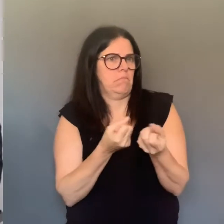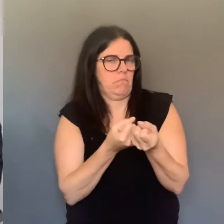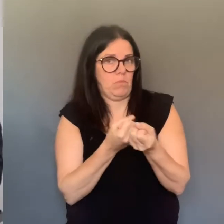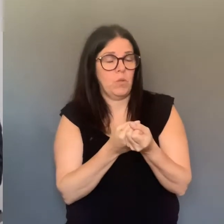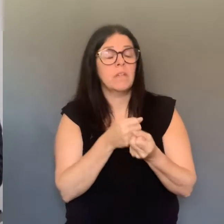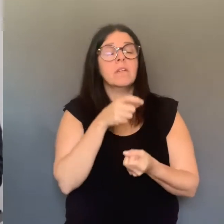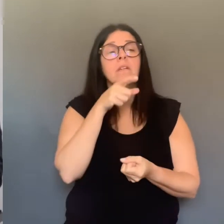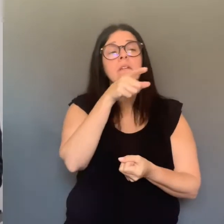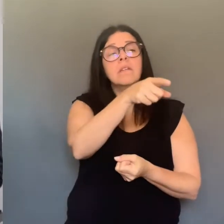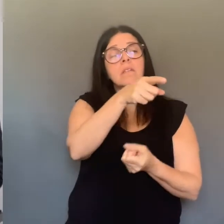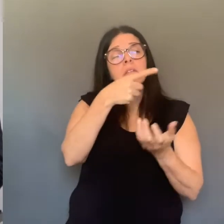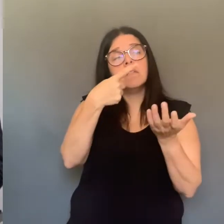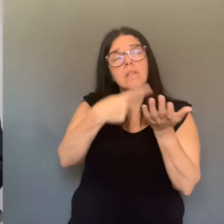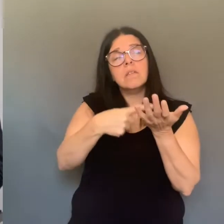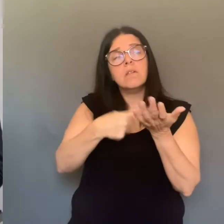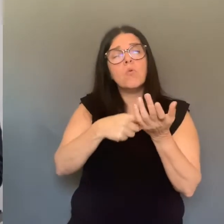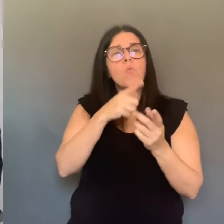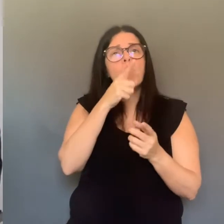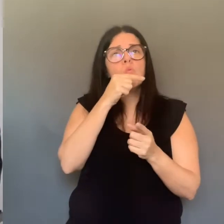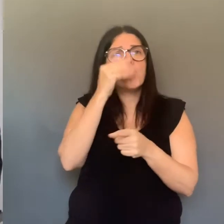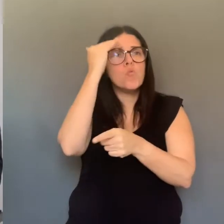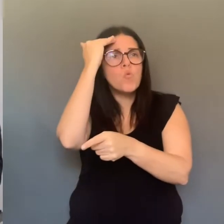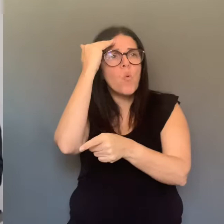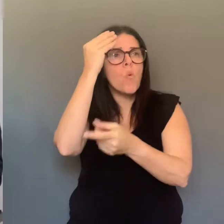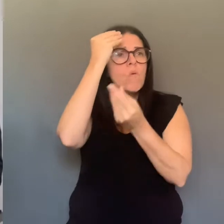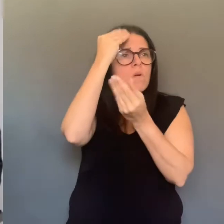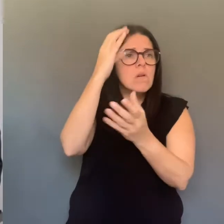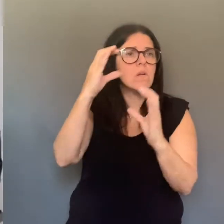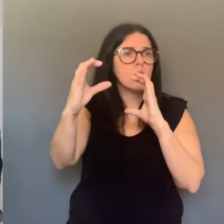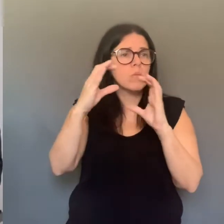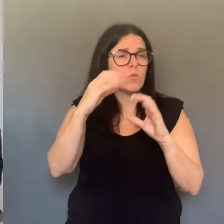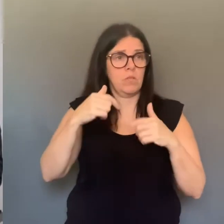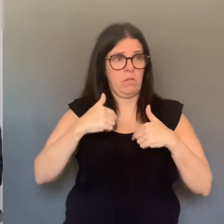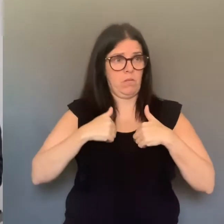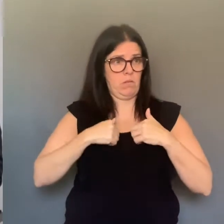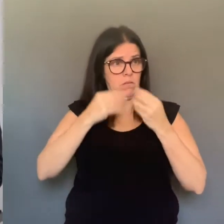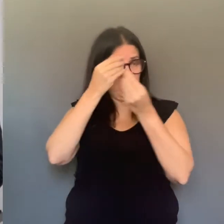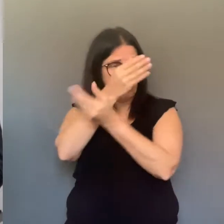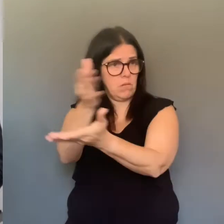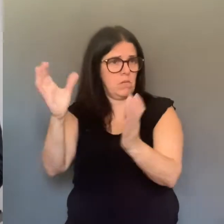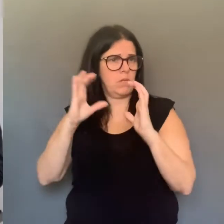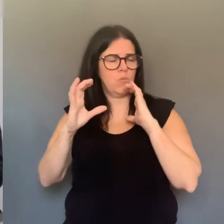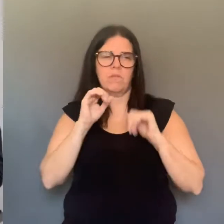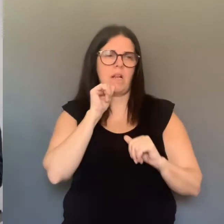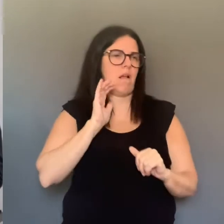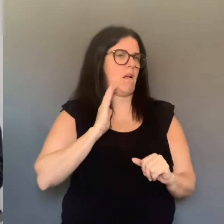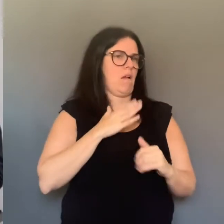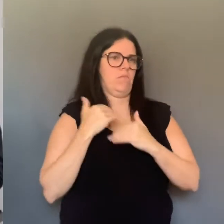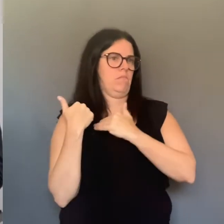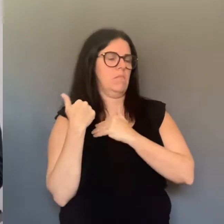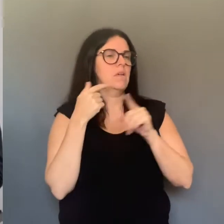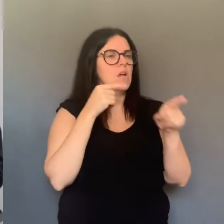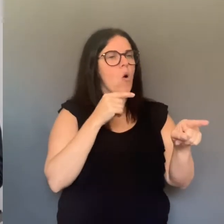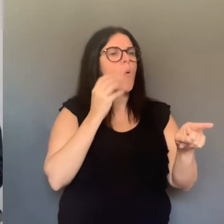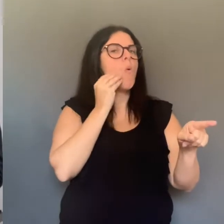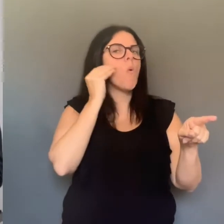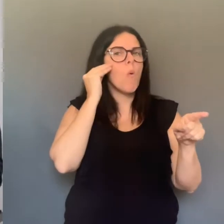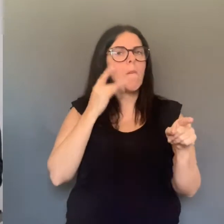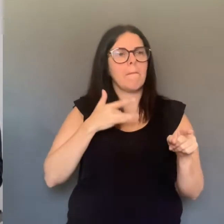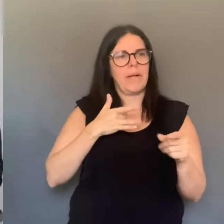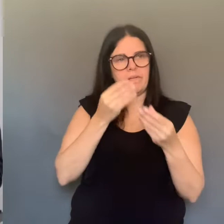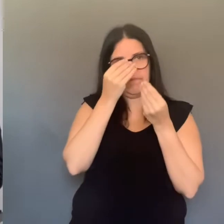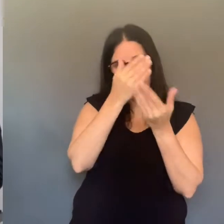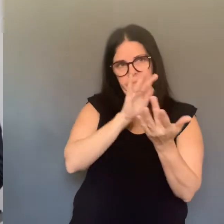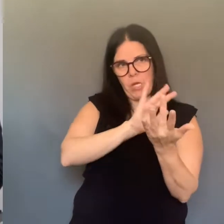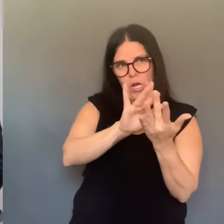you're talking about who is aware, who's not aware, so the homes usually take the lead in informing the family and the